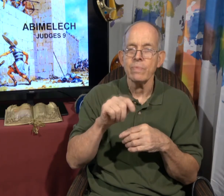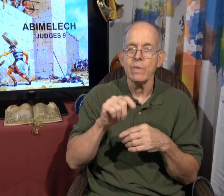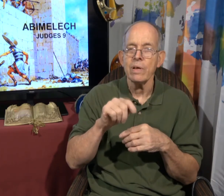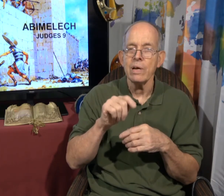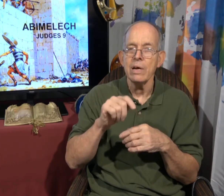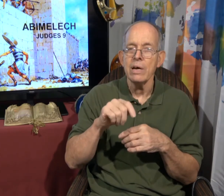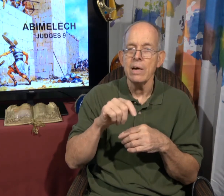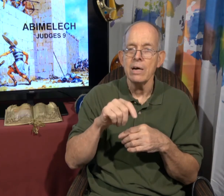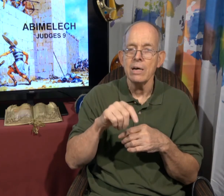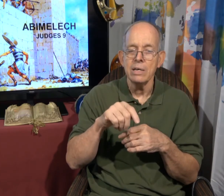Abella was his brother.